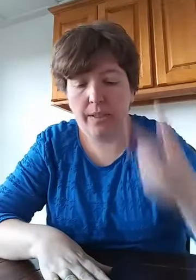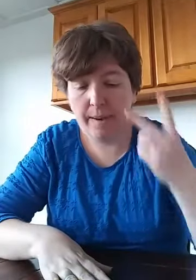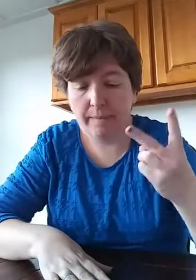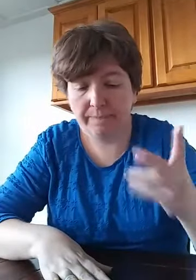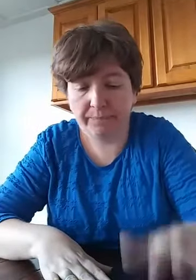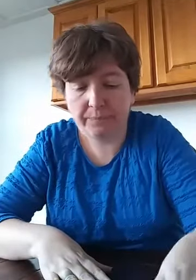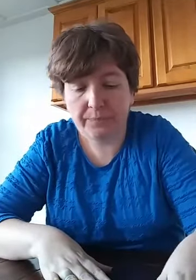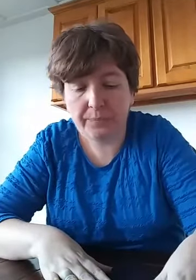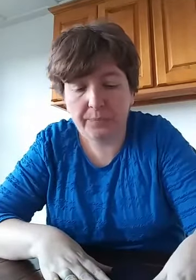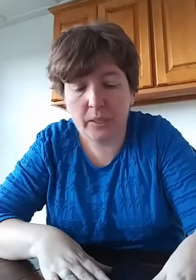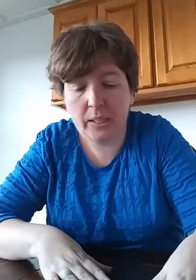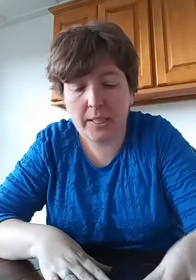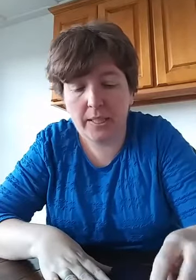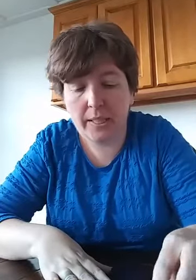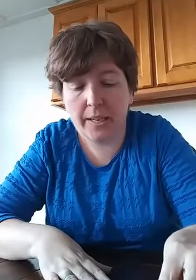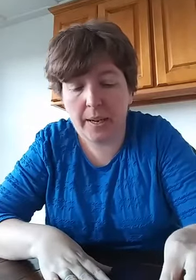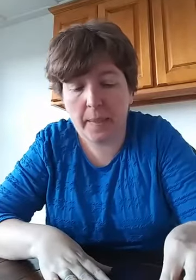that. Let's see.